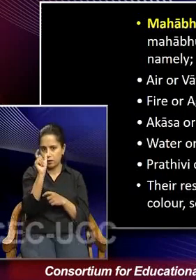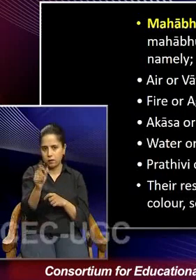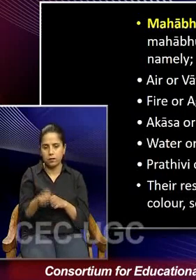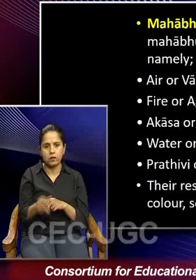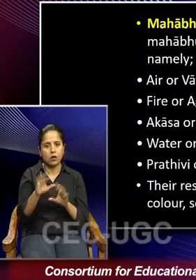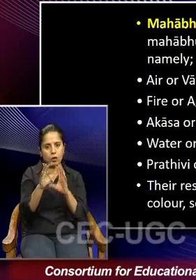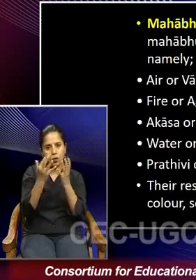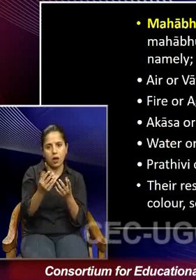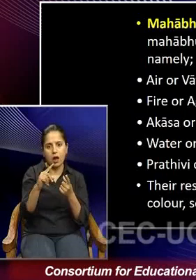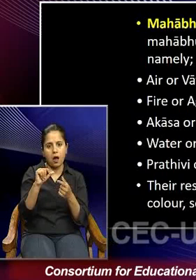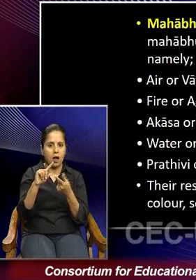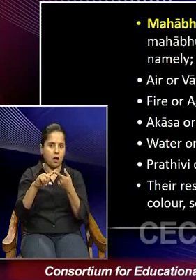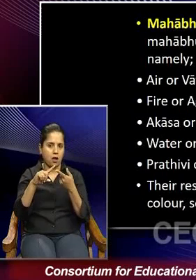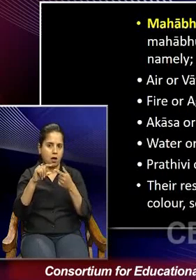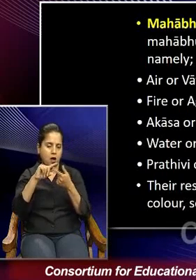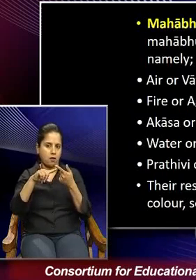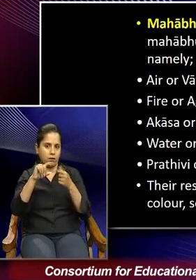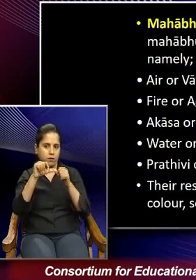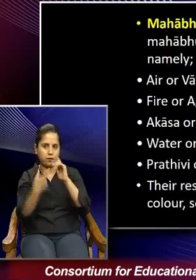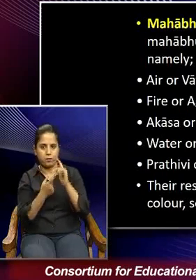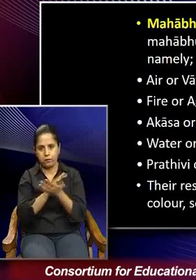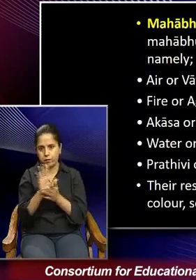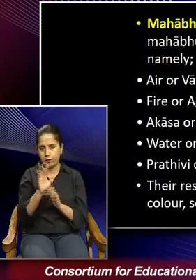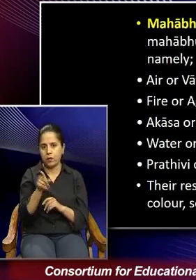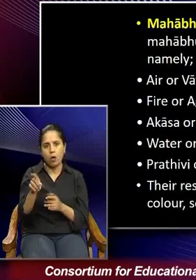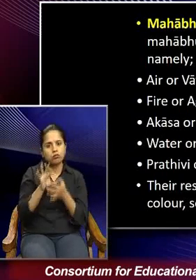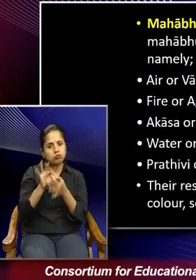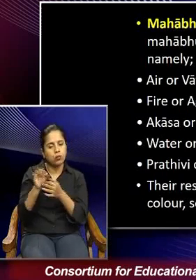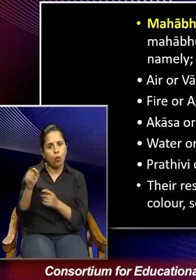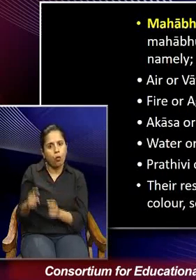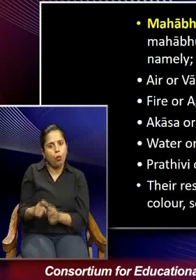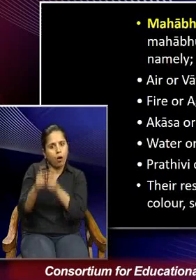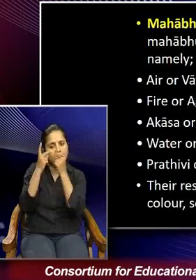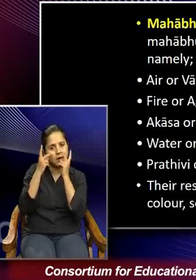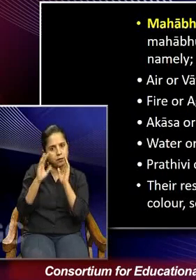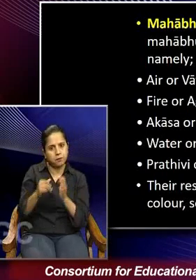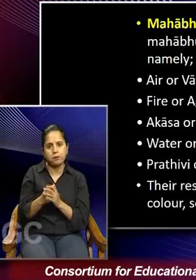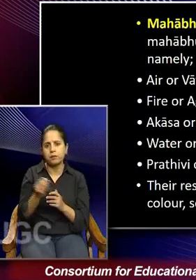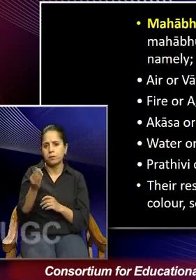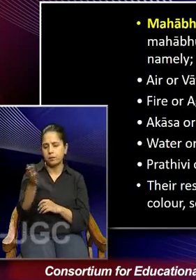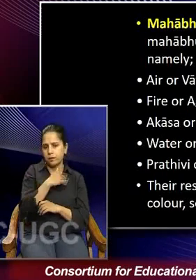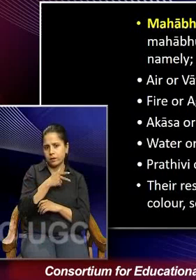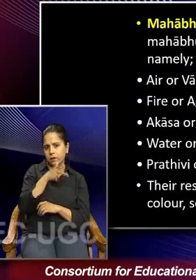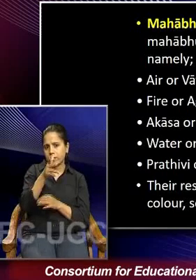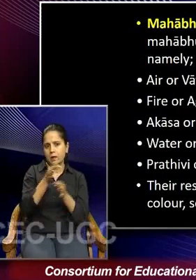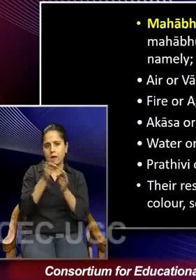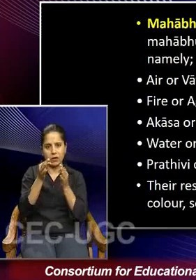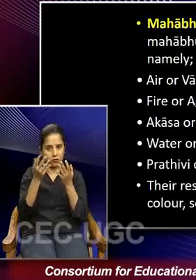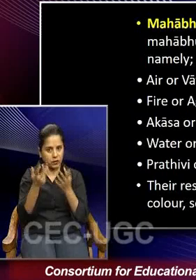Prithvi or earth. Their respective qualities, as I had just mentioned